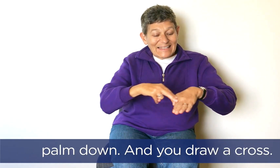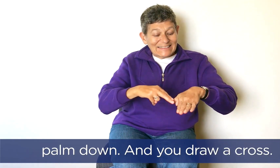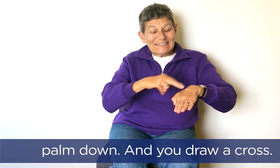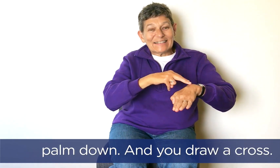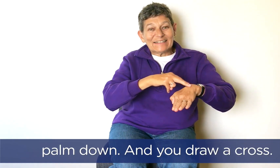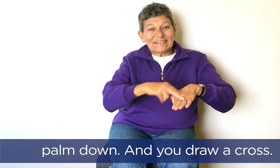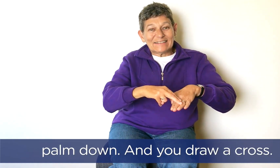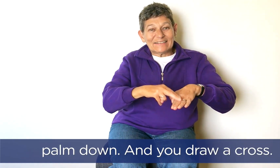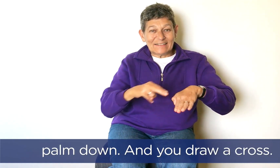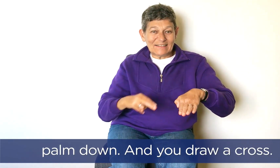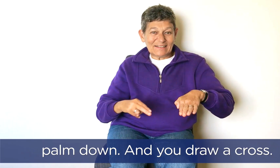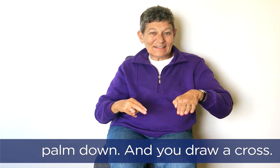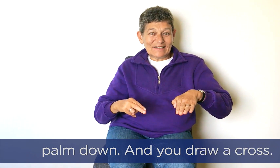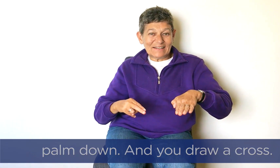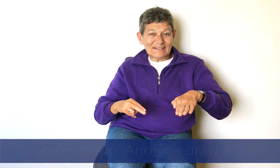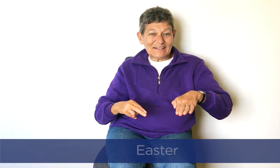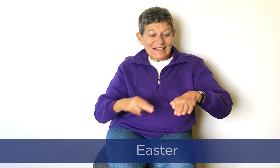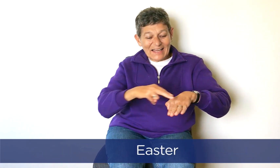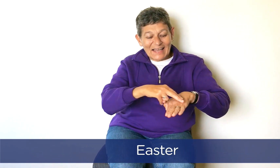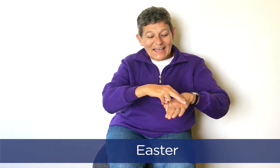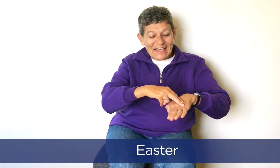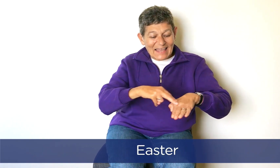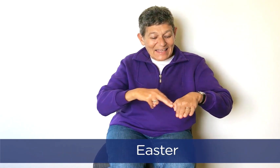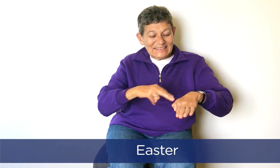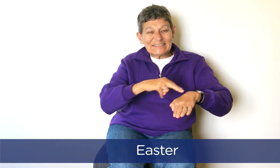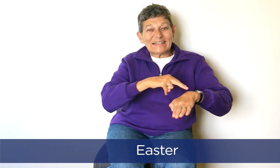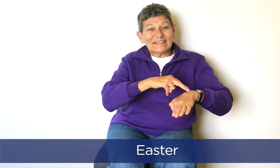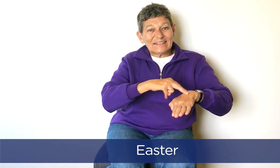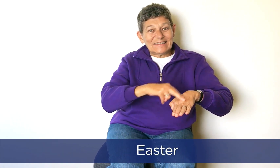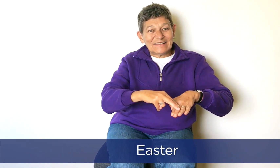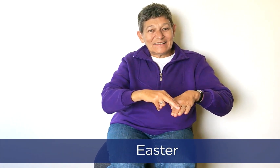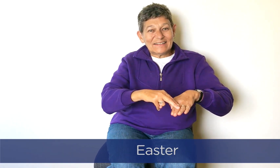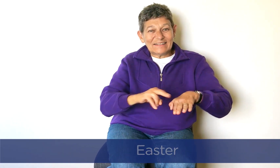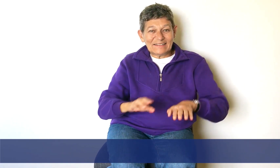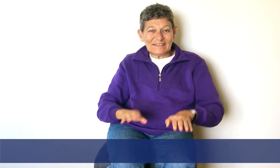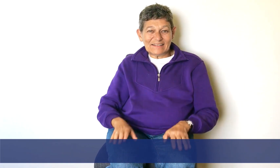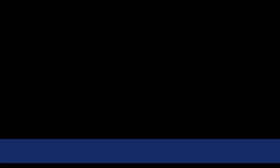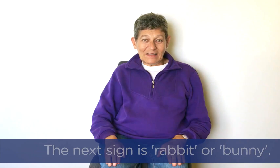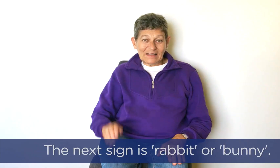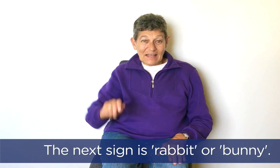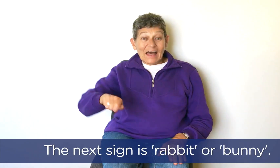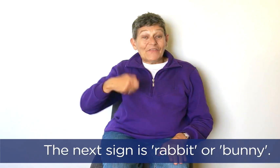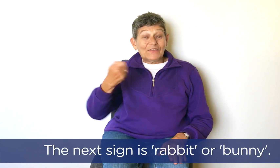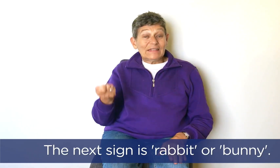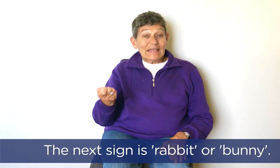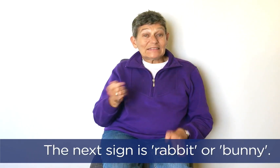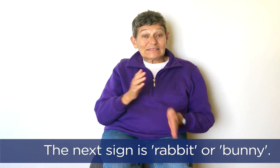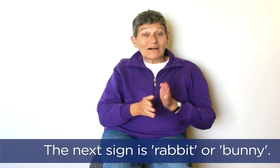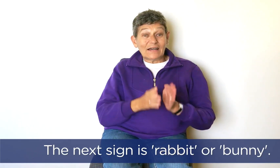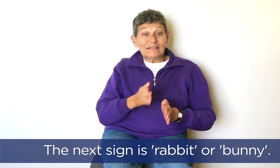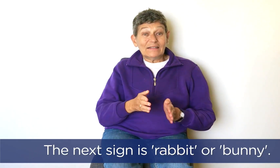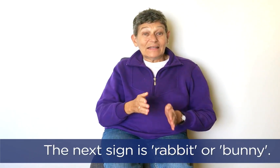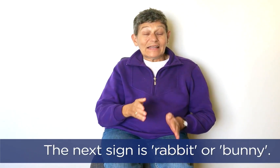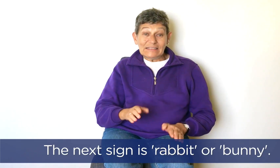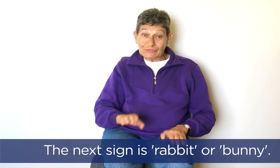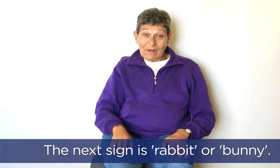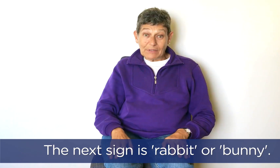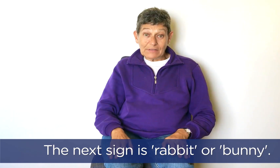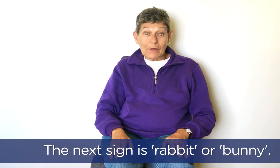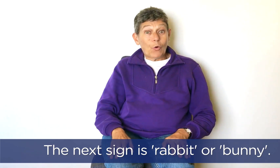Easter. Easter. The next sign is rabbit or